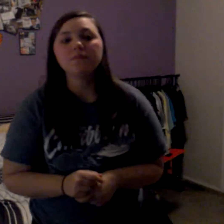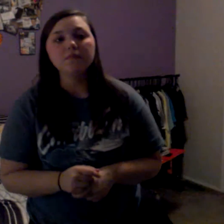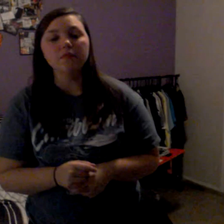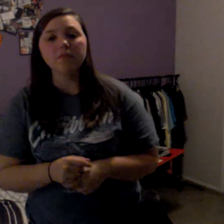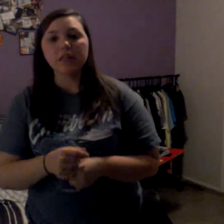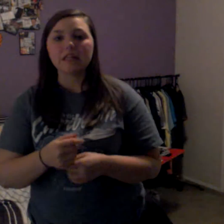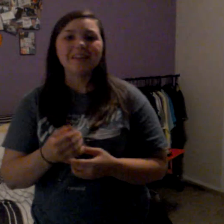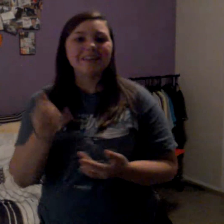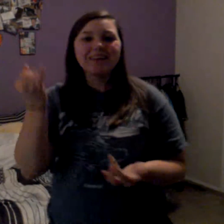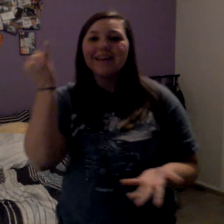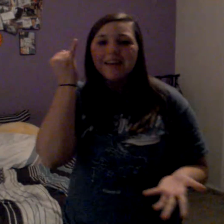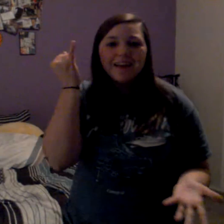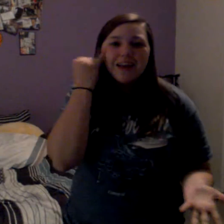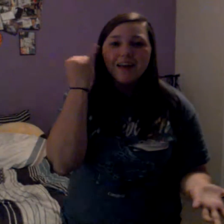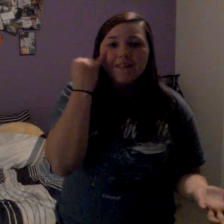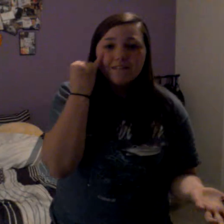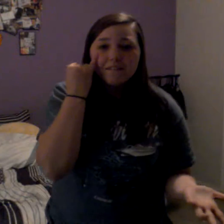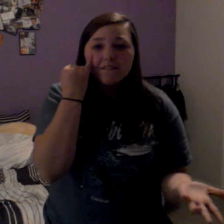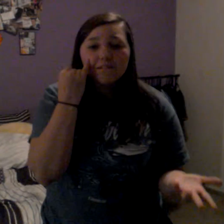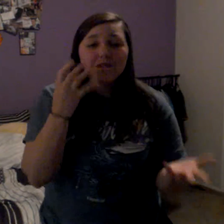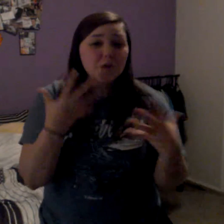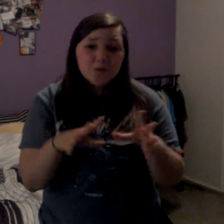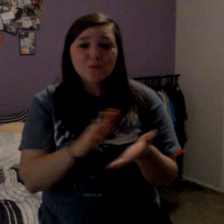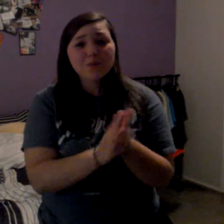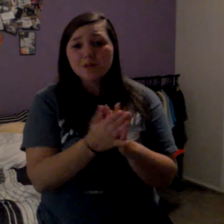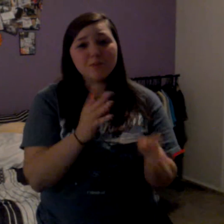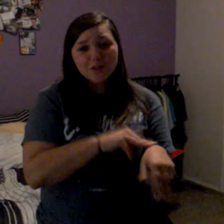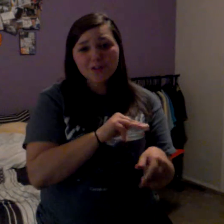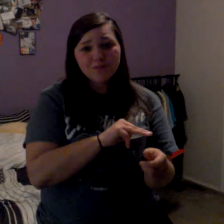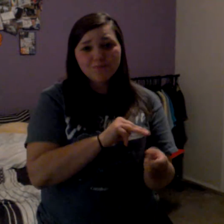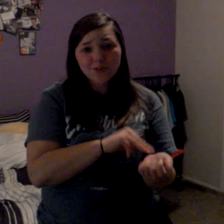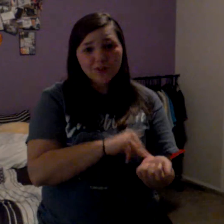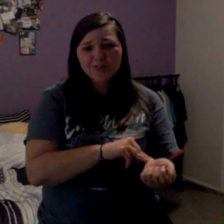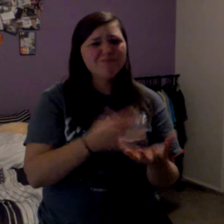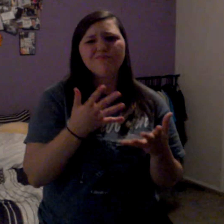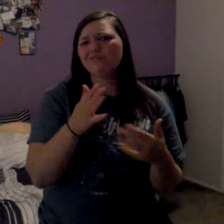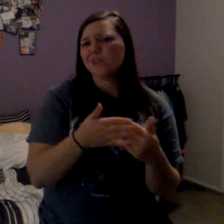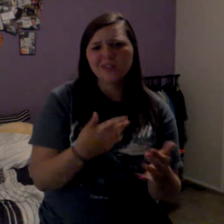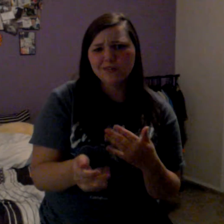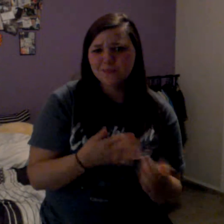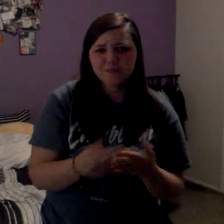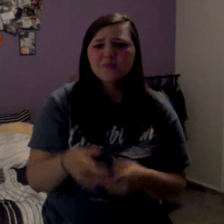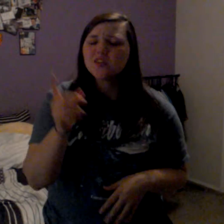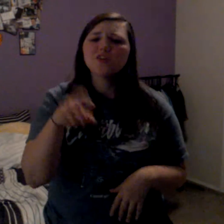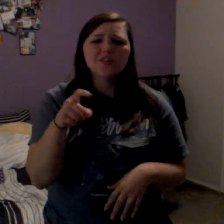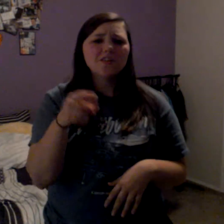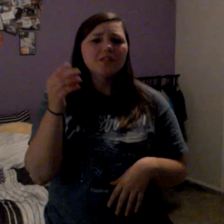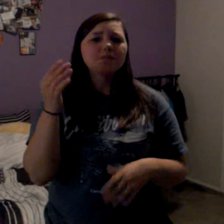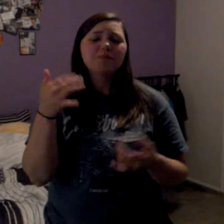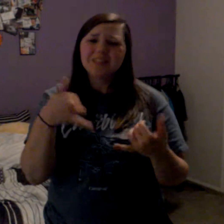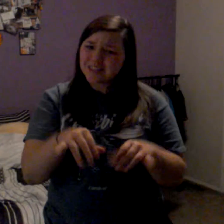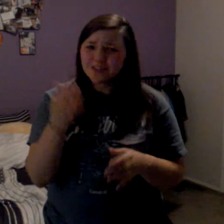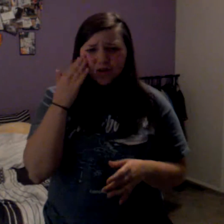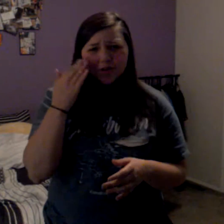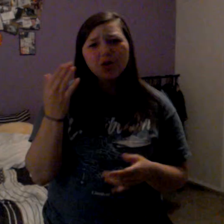field, you should still know how to respond to emergencies like heart attacks. You never know who will need your